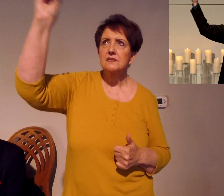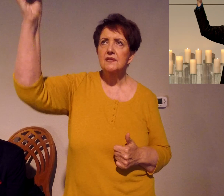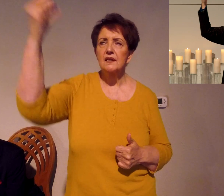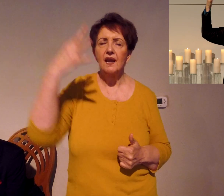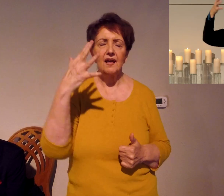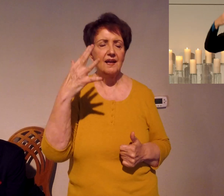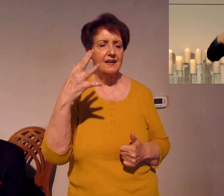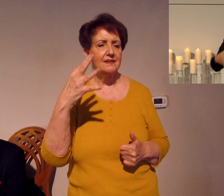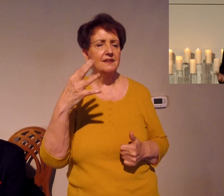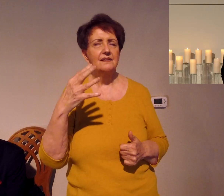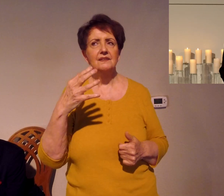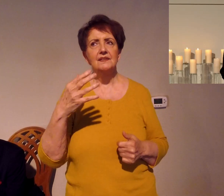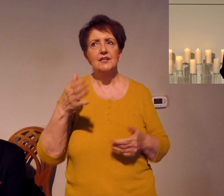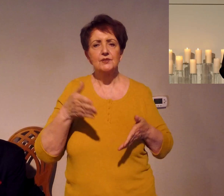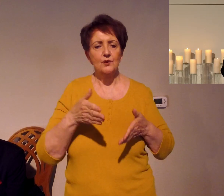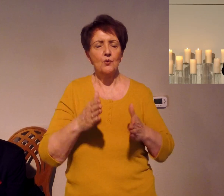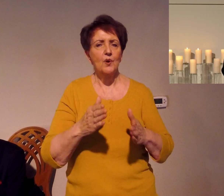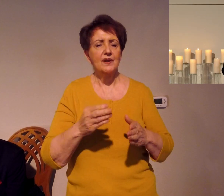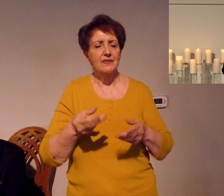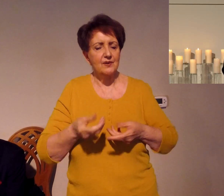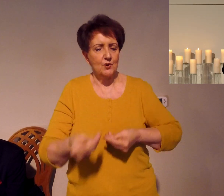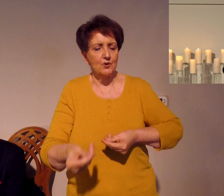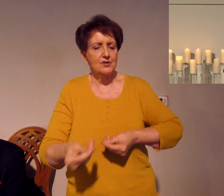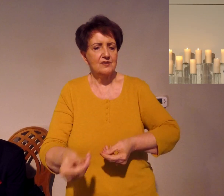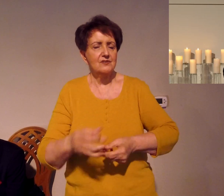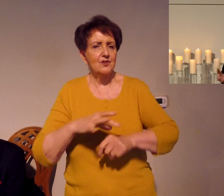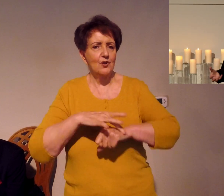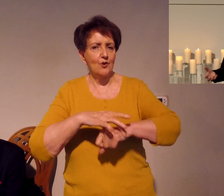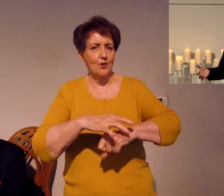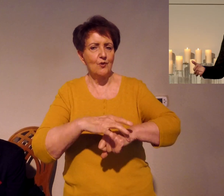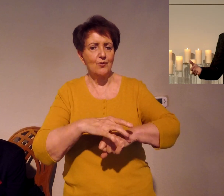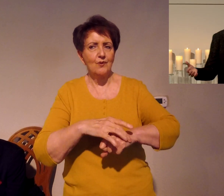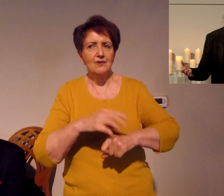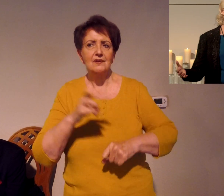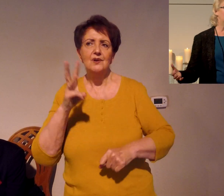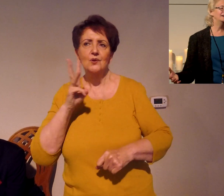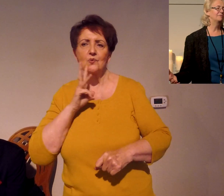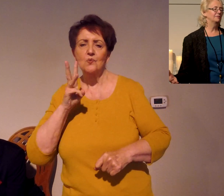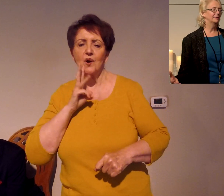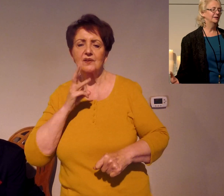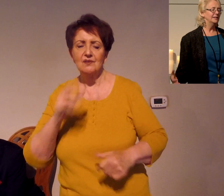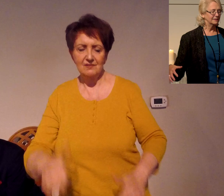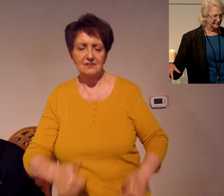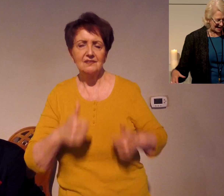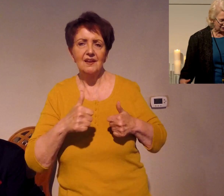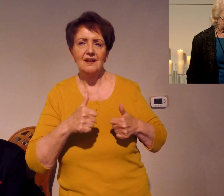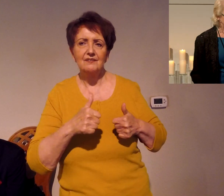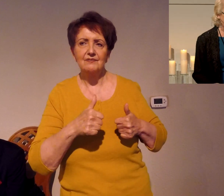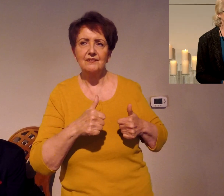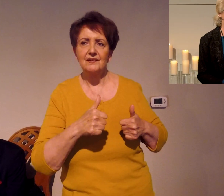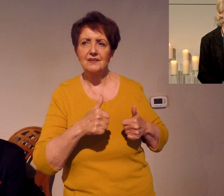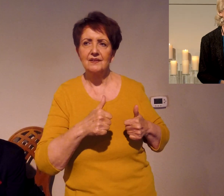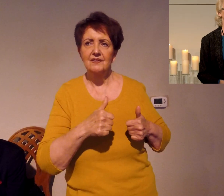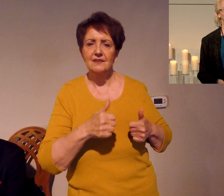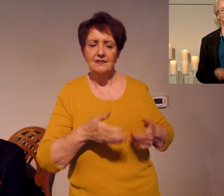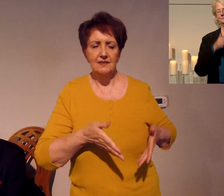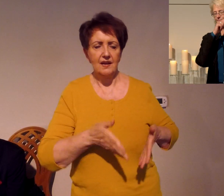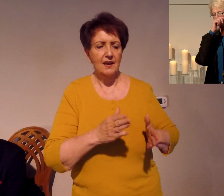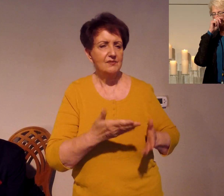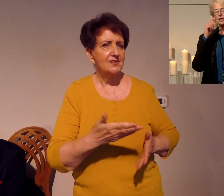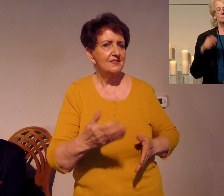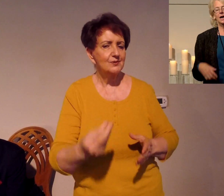life in a form that nourishes the earth. Water is simply life that allows things to